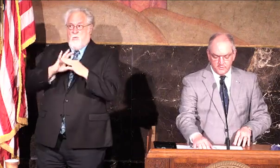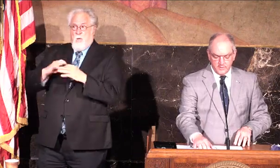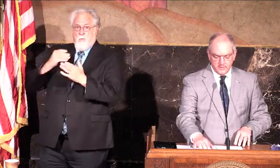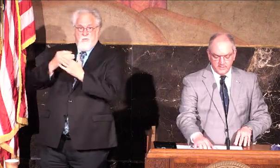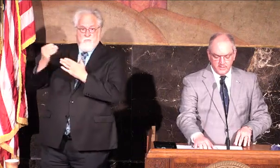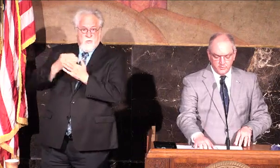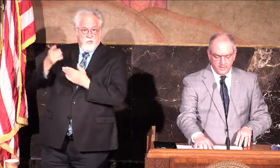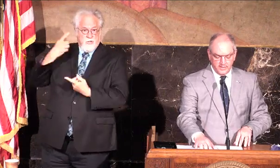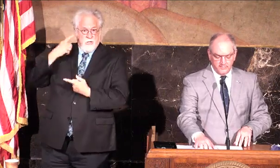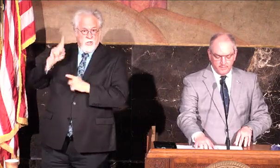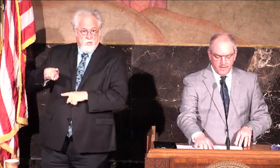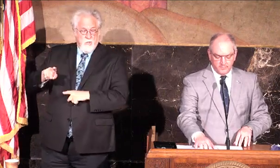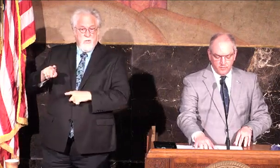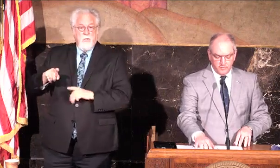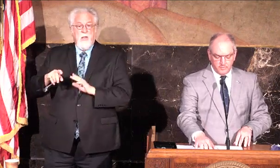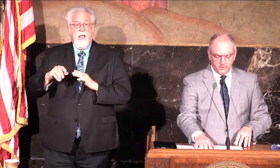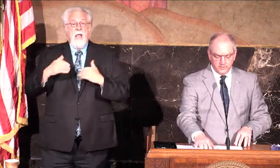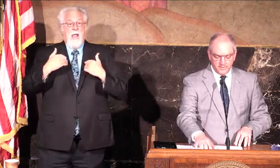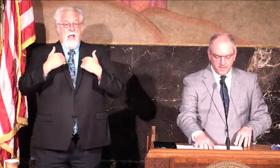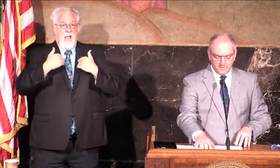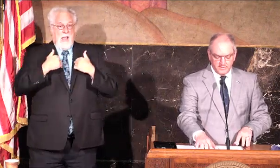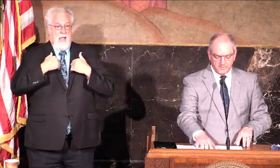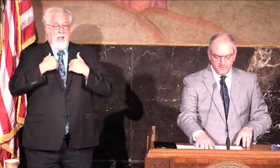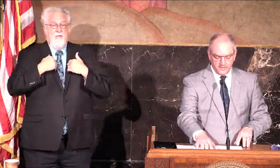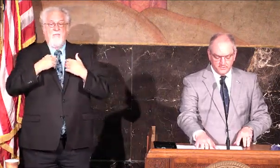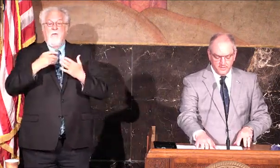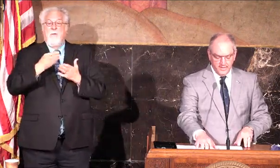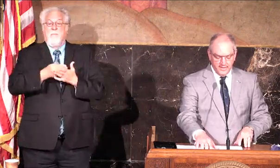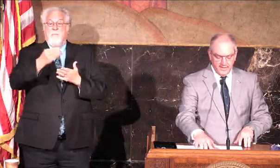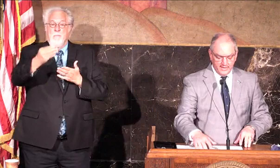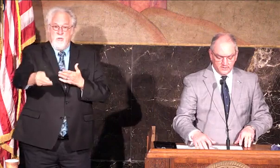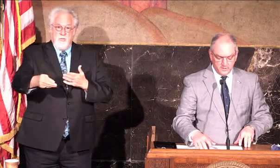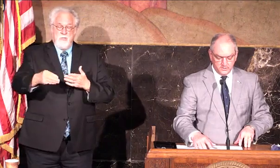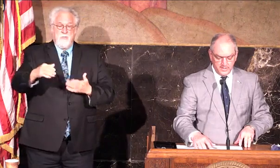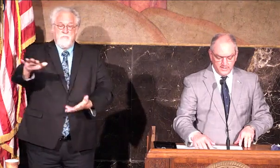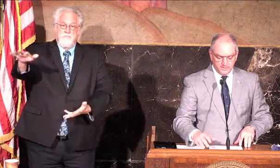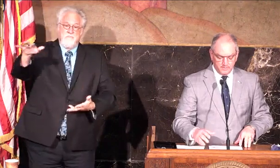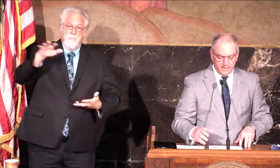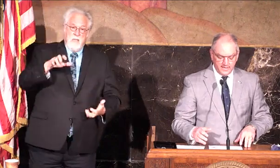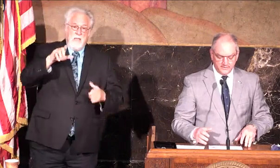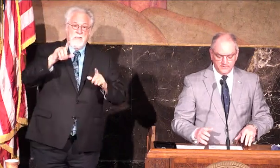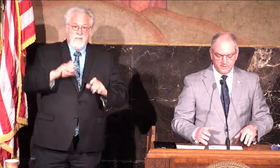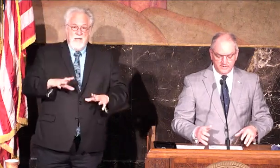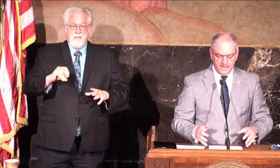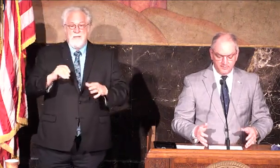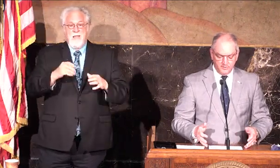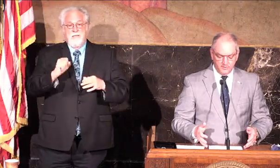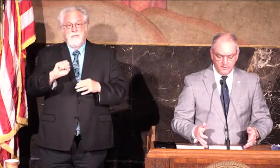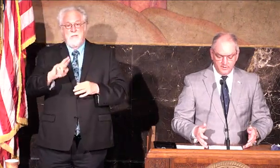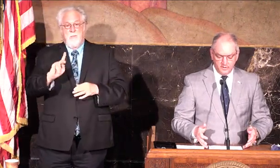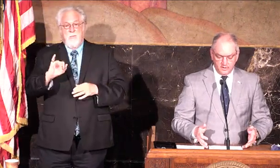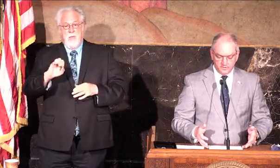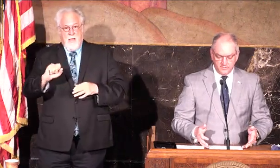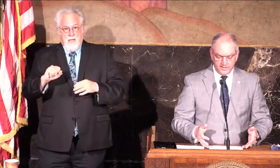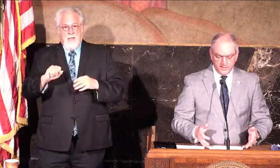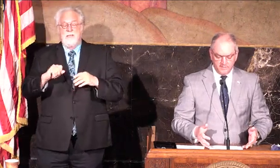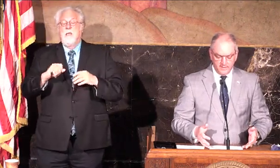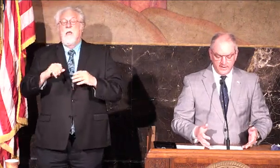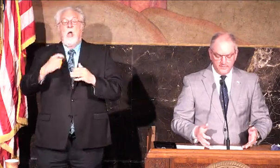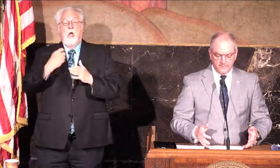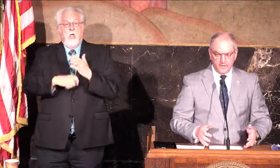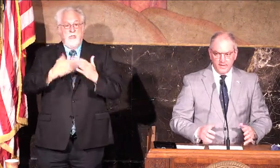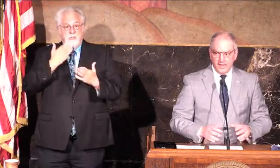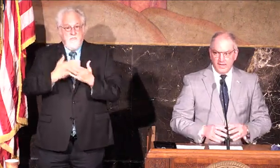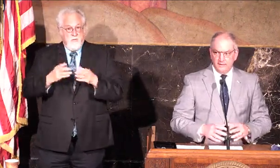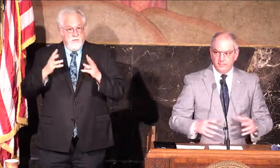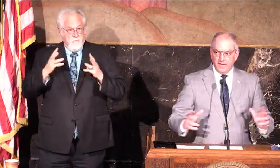purchasing agreement, states will have a platform to purchase stockpiles of tests and associated supplies in a sustainable, cost-effective